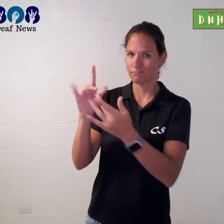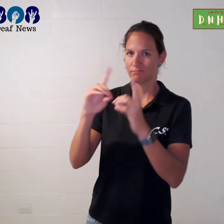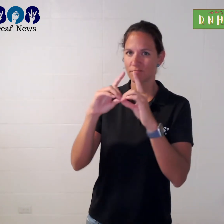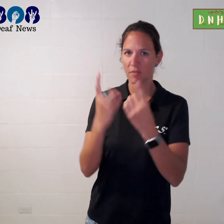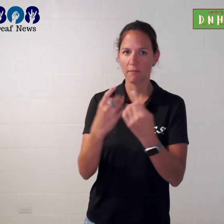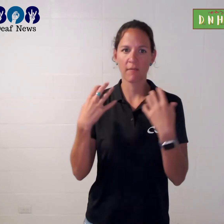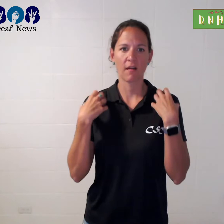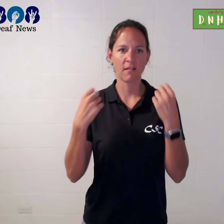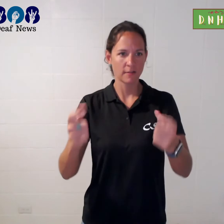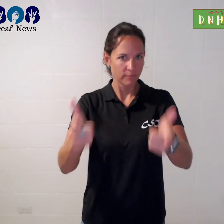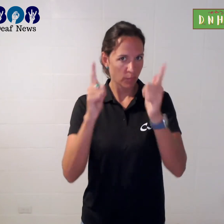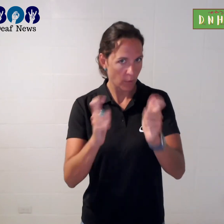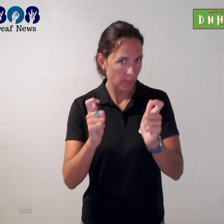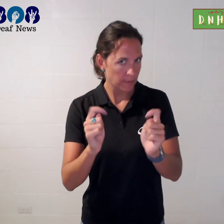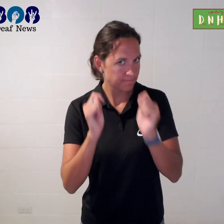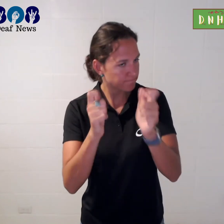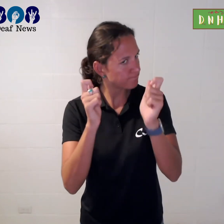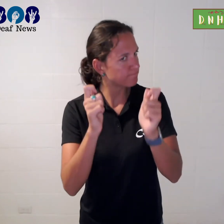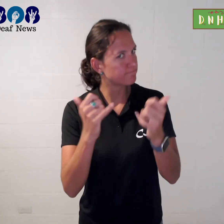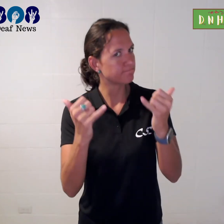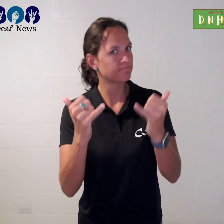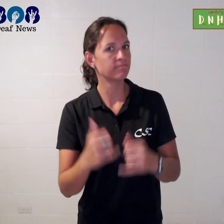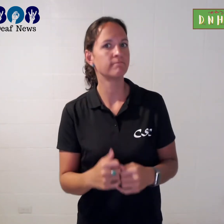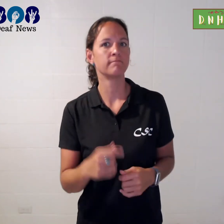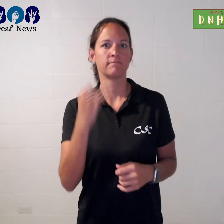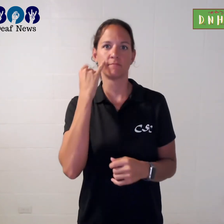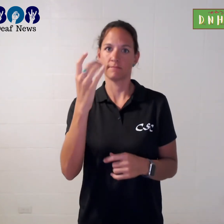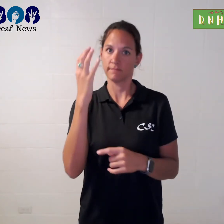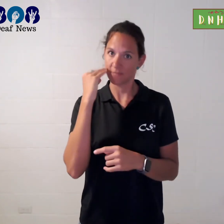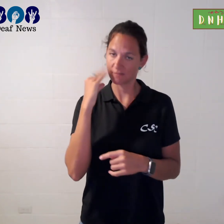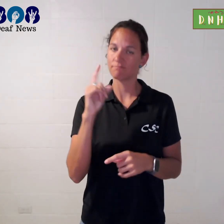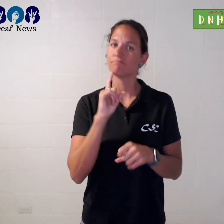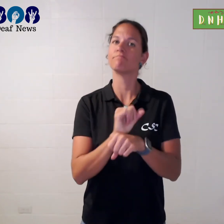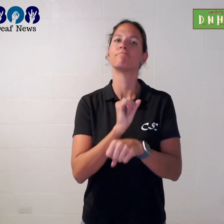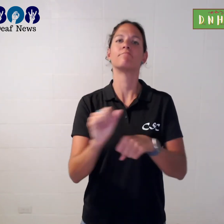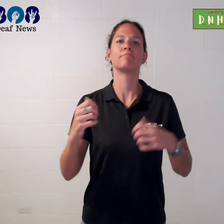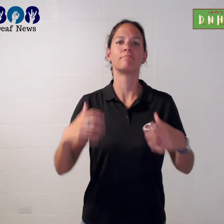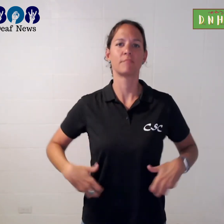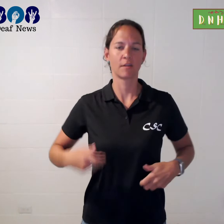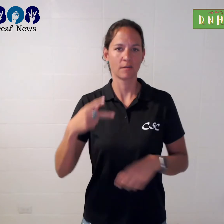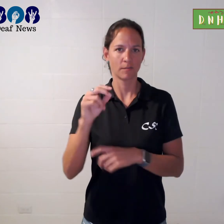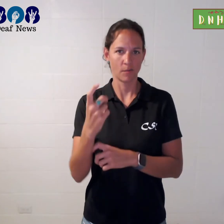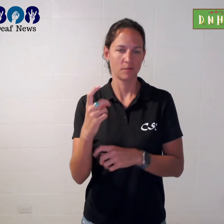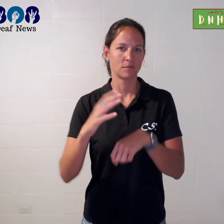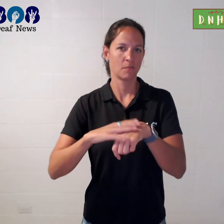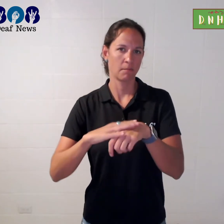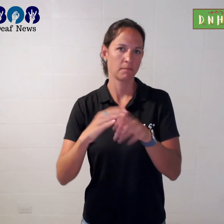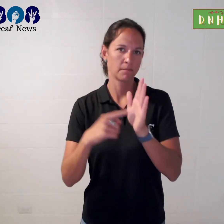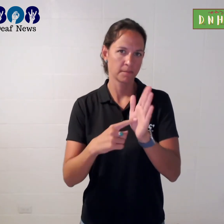Contact your healthcare provider and the Department of Health right away if you experience